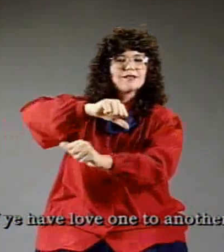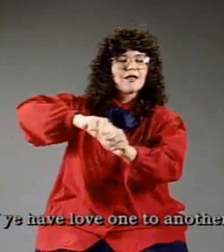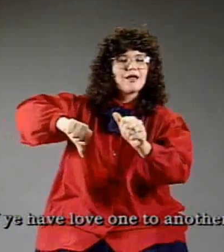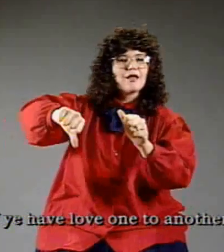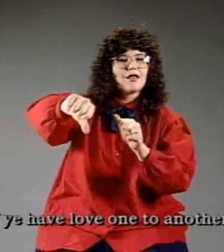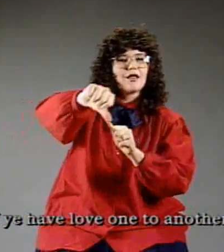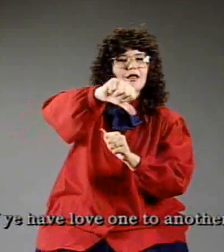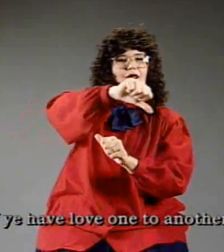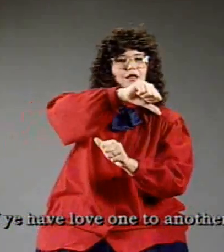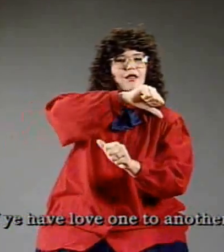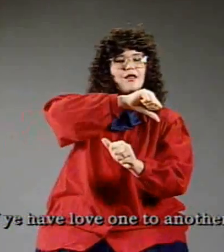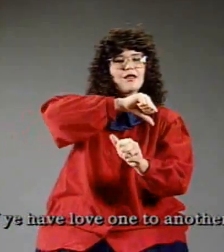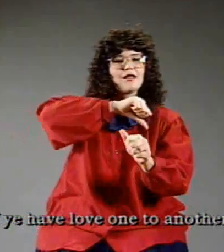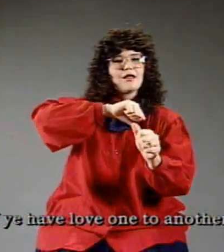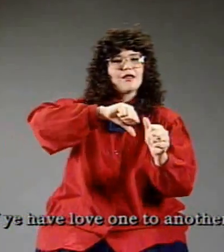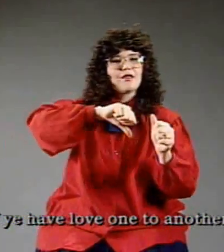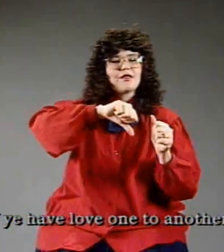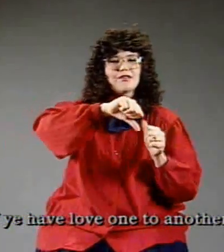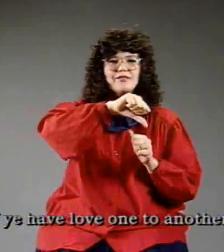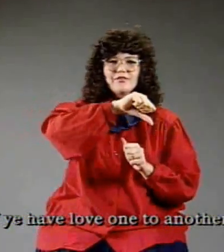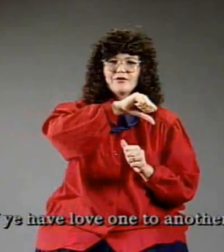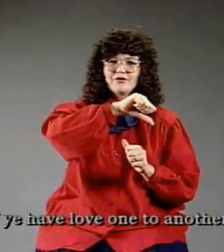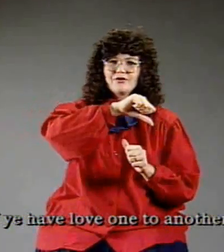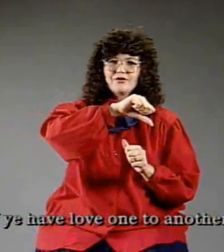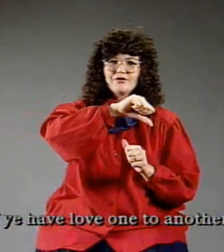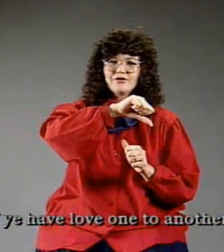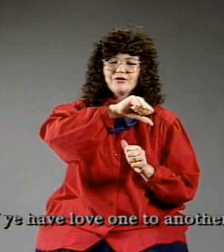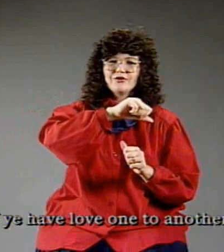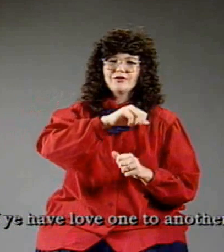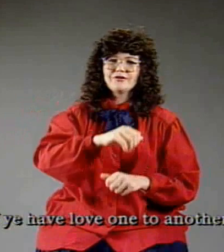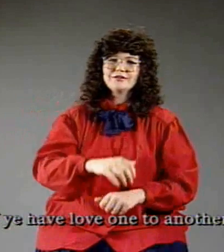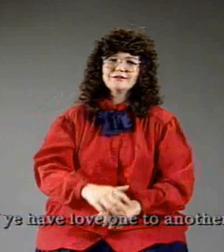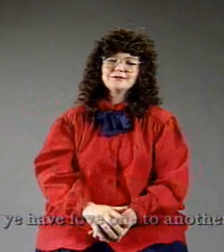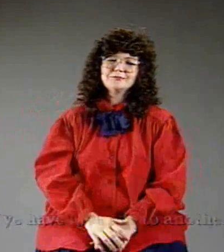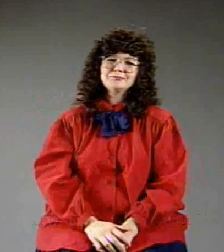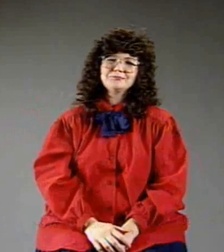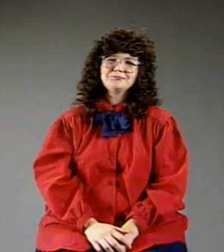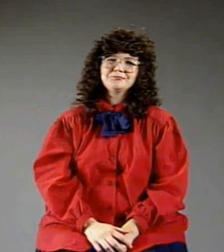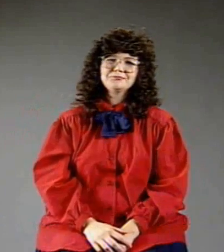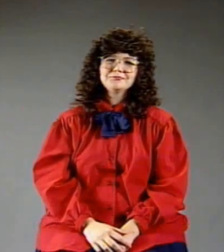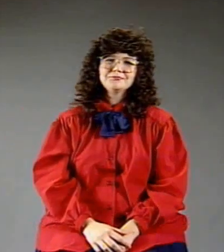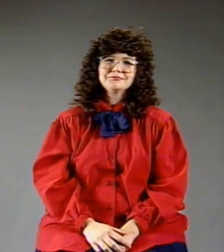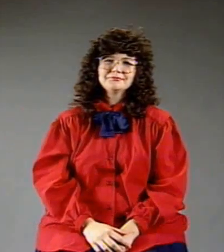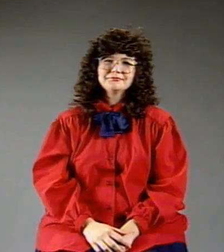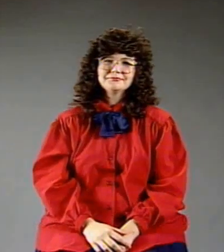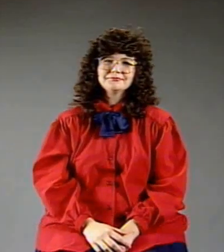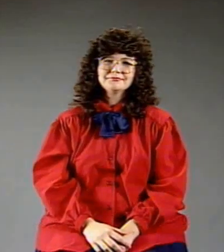another There know There shall